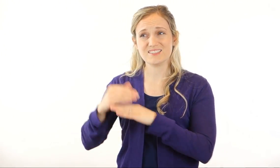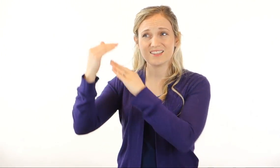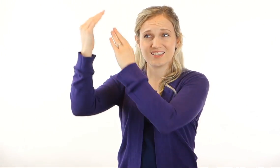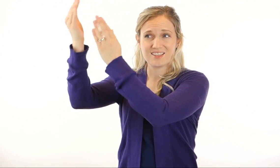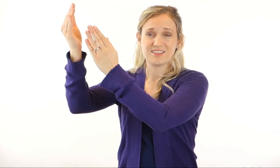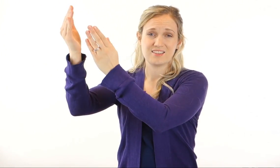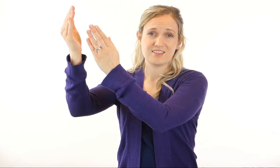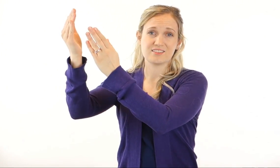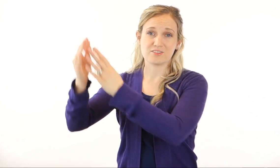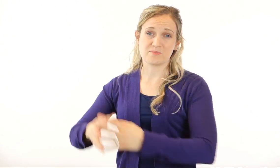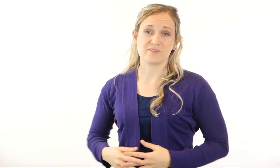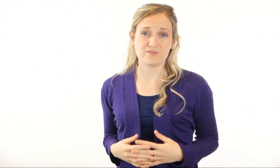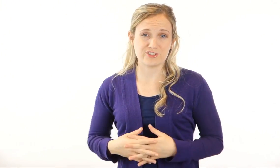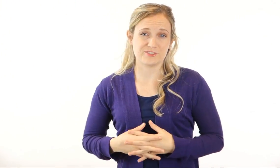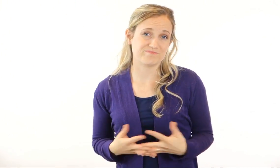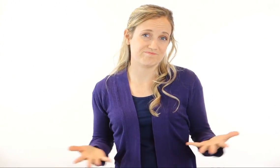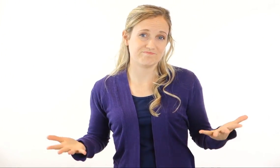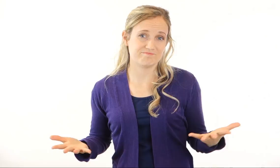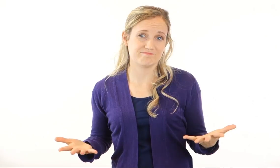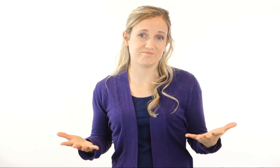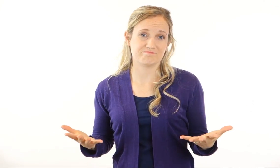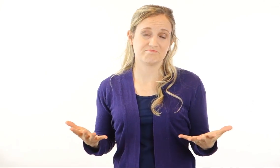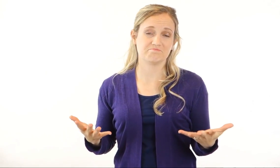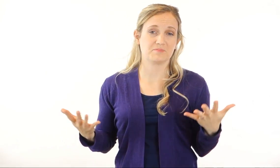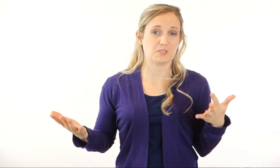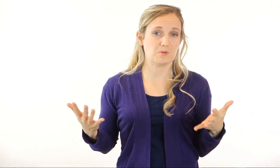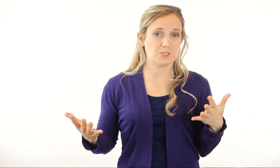blessings that are in my future. That's what I say.